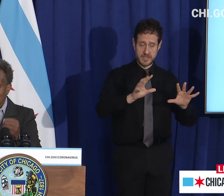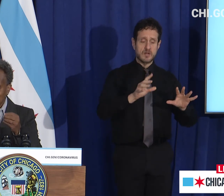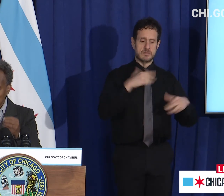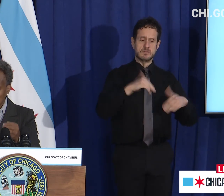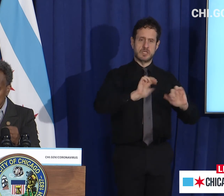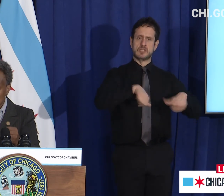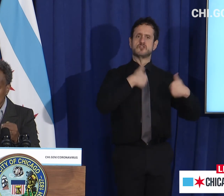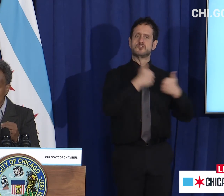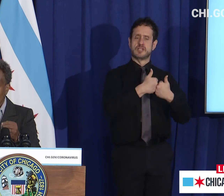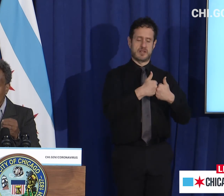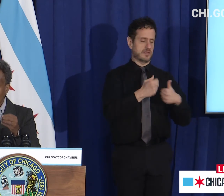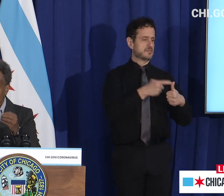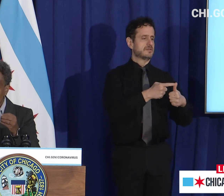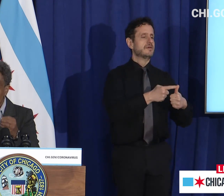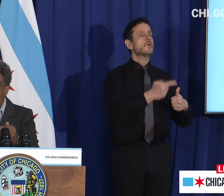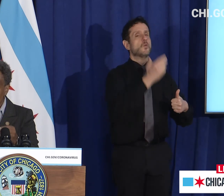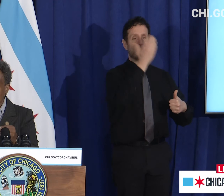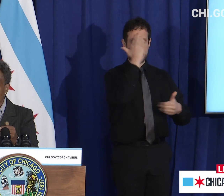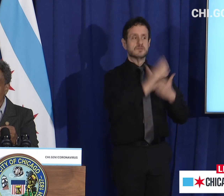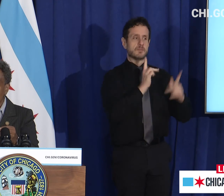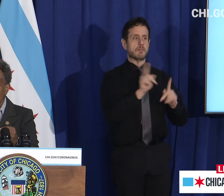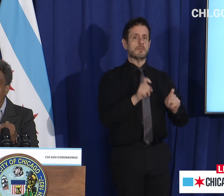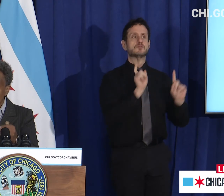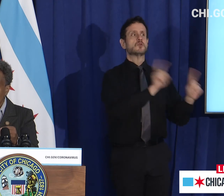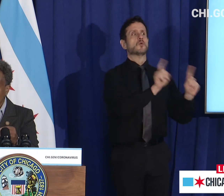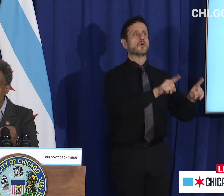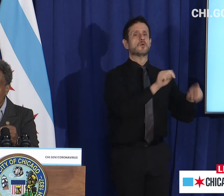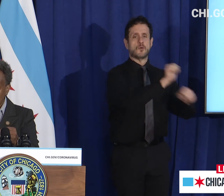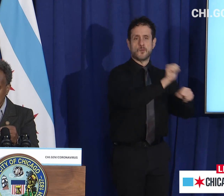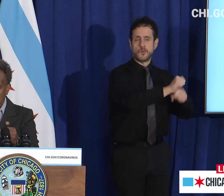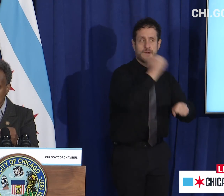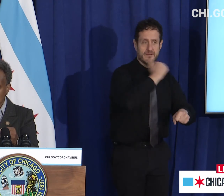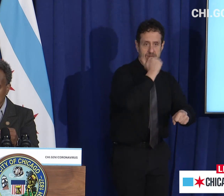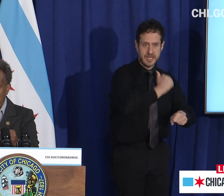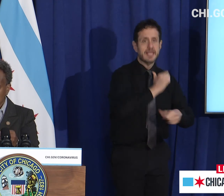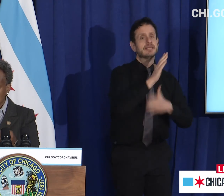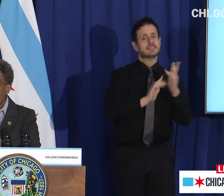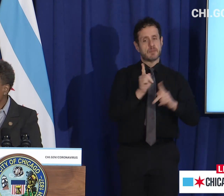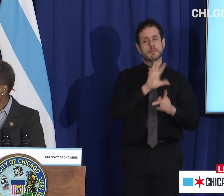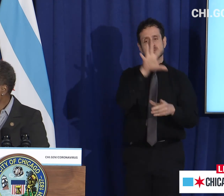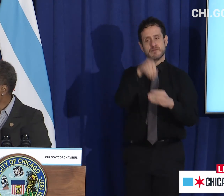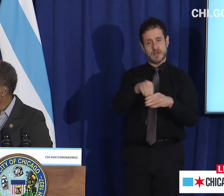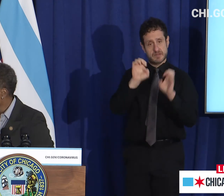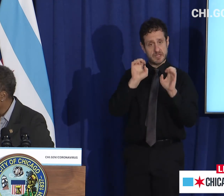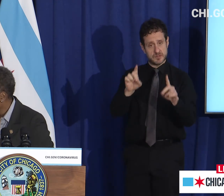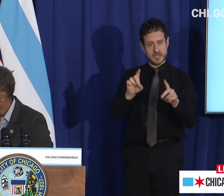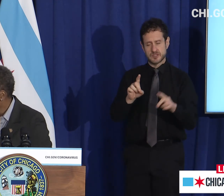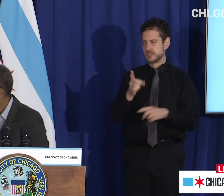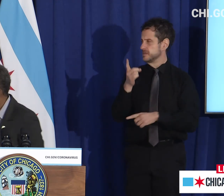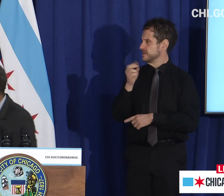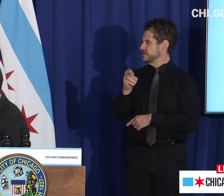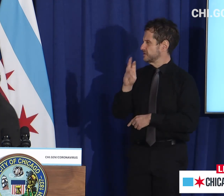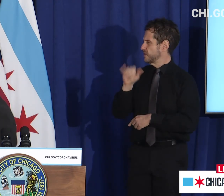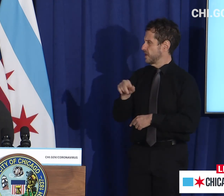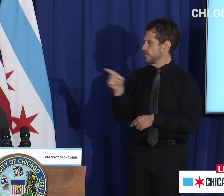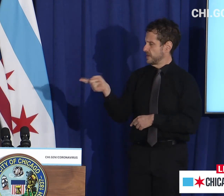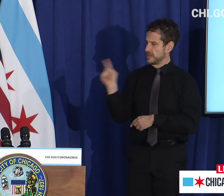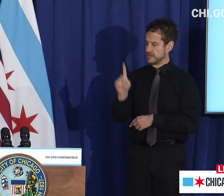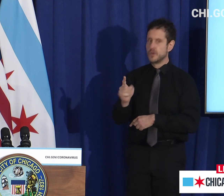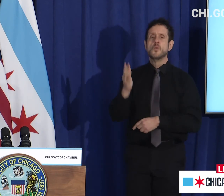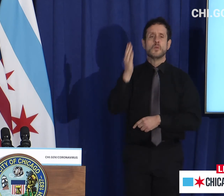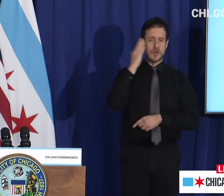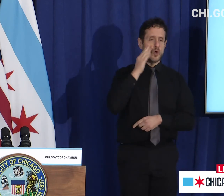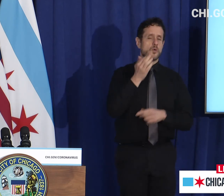of essential workers and essential functions, including education. Dr. Arwady, you want to add to?